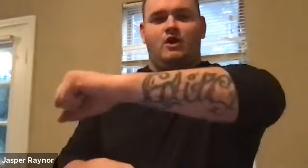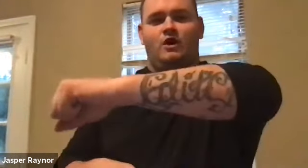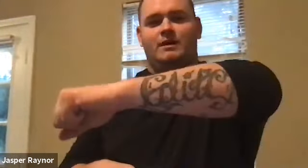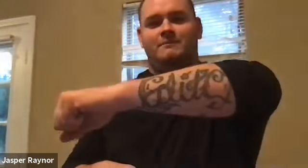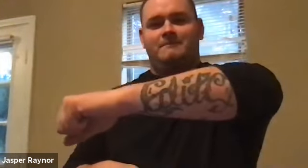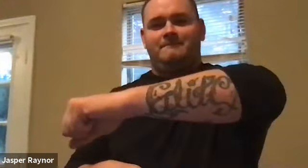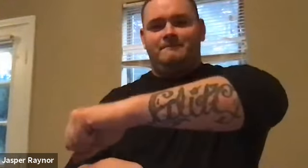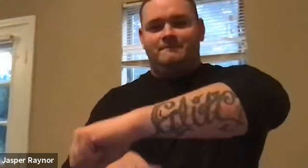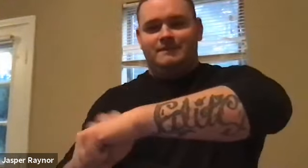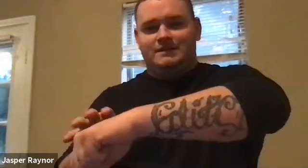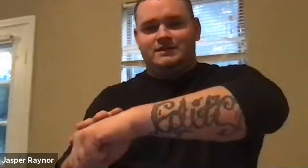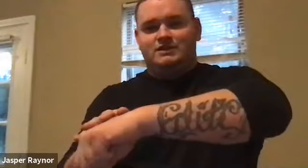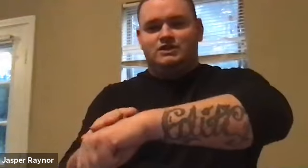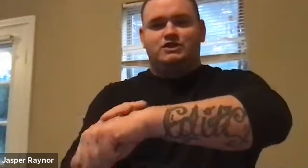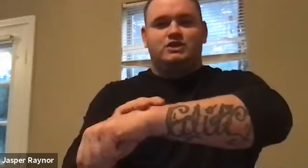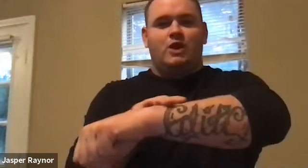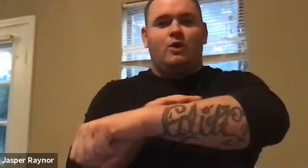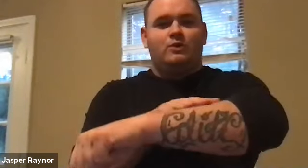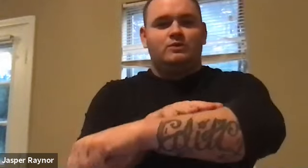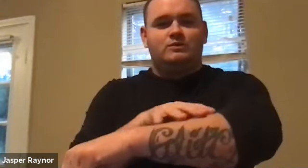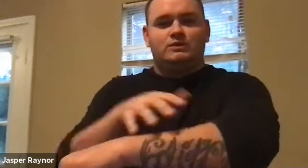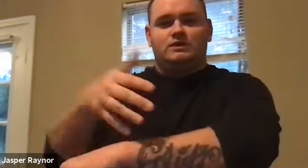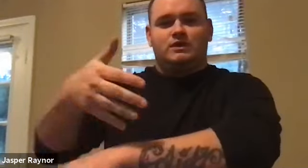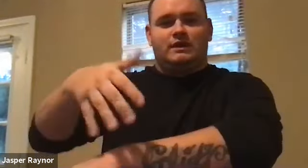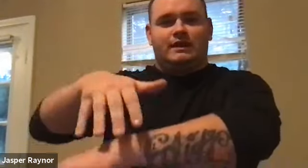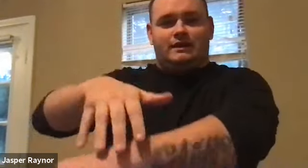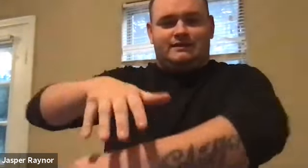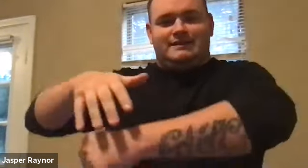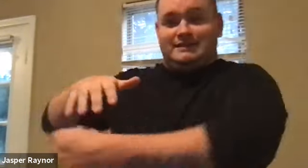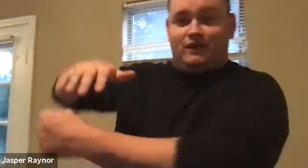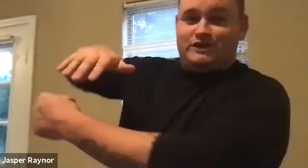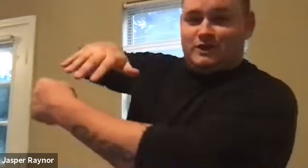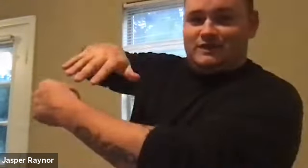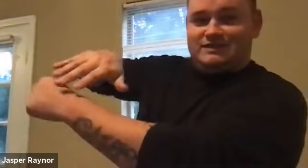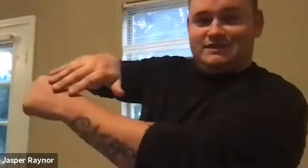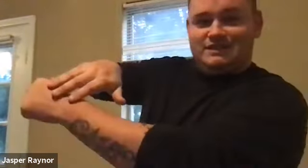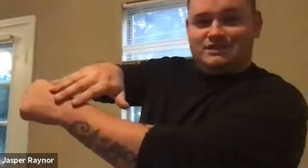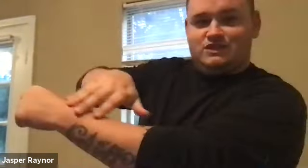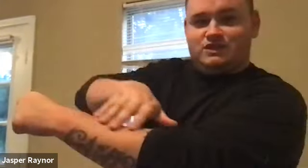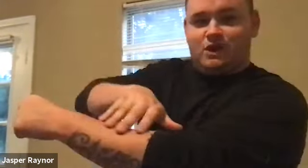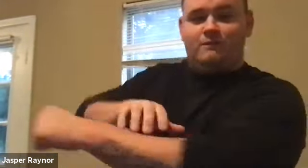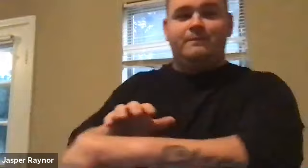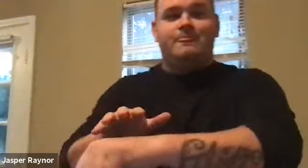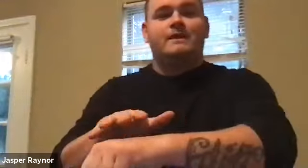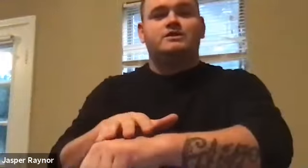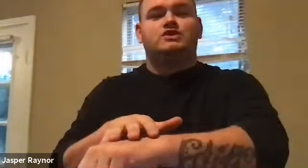Arm up. Slow. It's hard to show this. Slow.